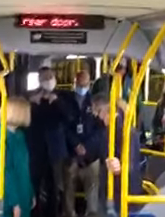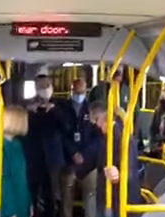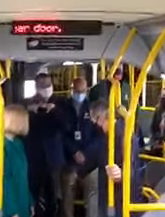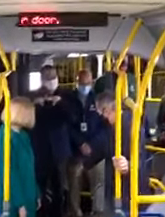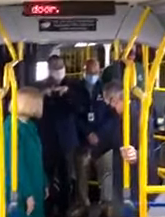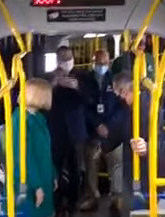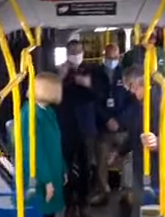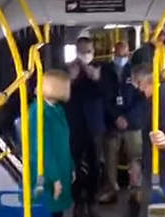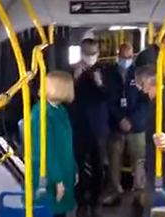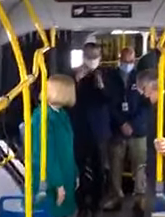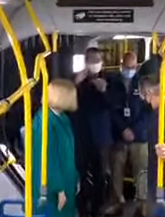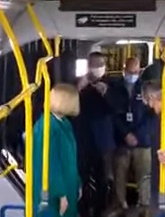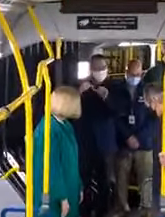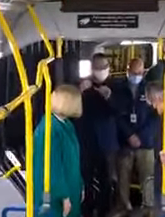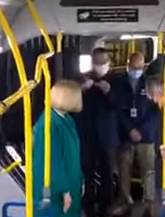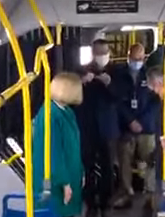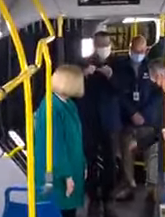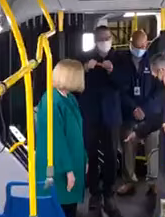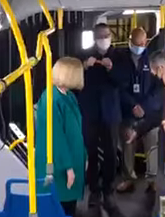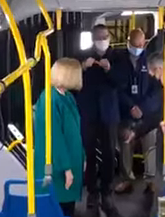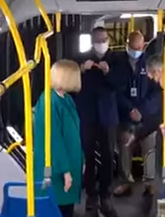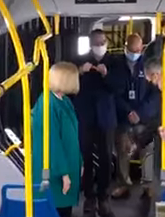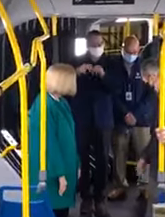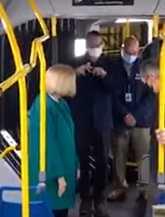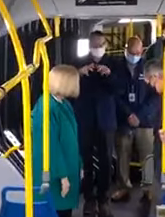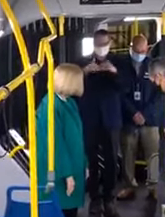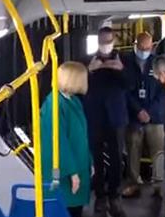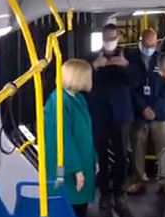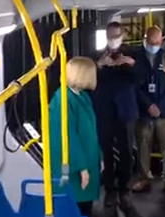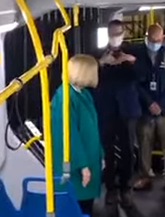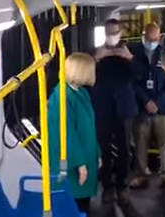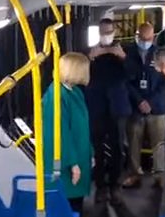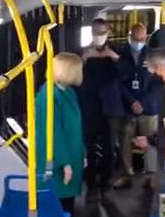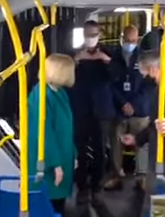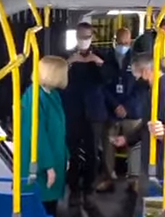You may remember that the. How about light a rail Jacob had the Teller? hinge in it.